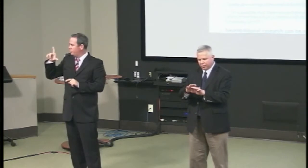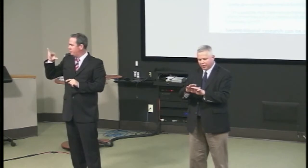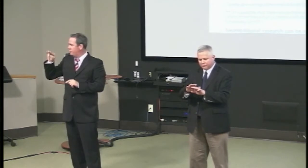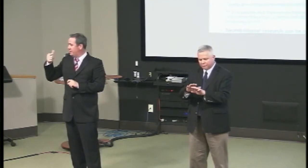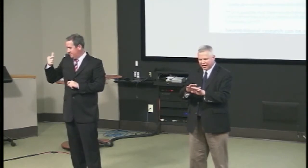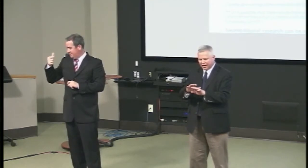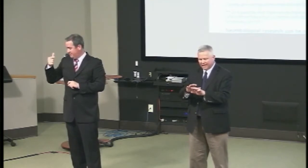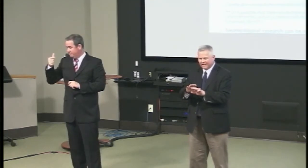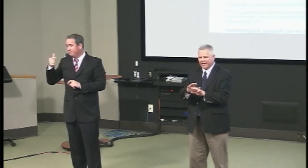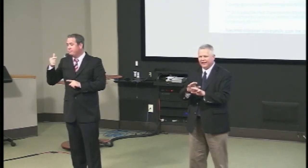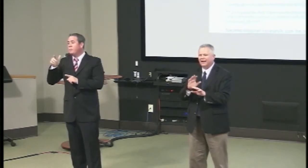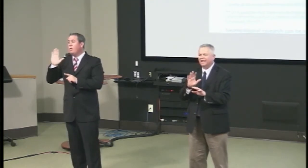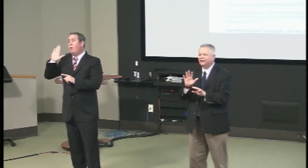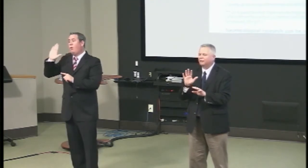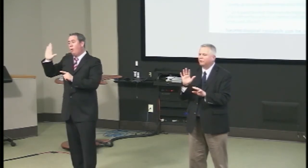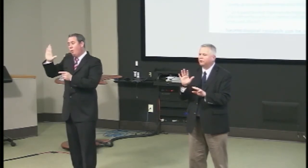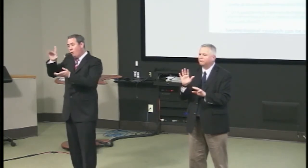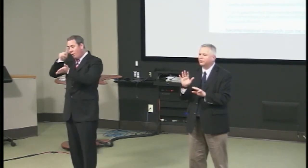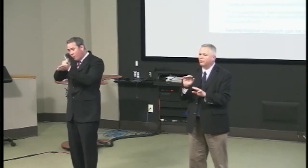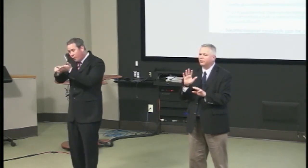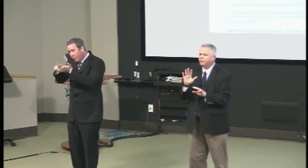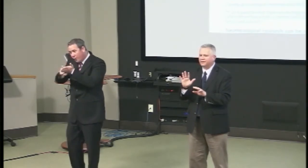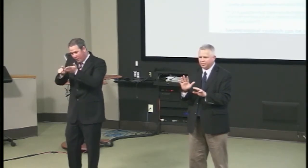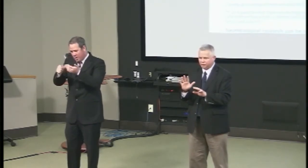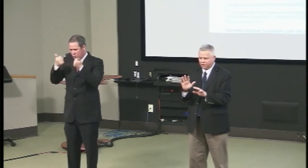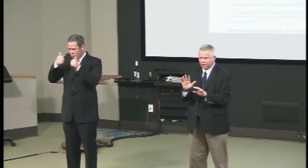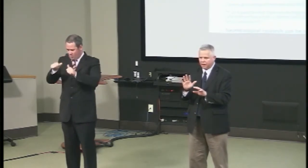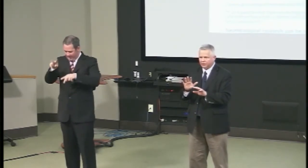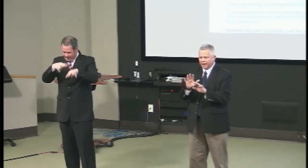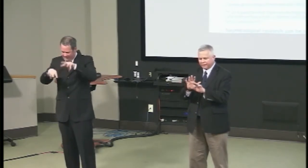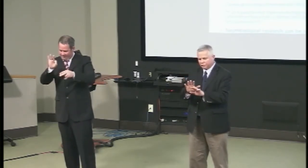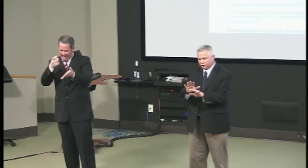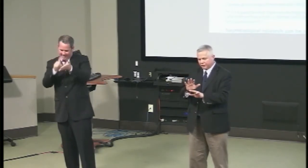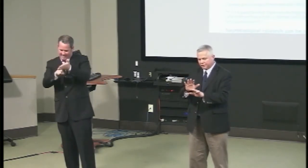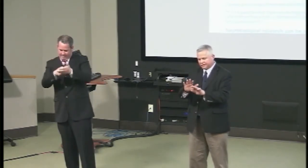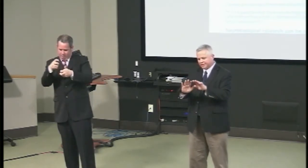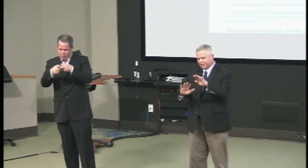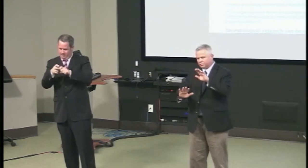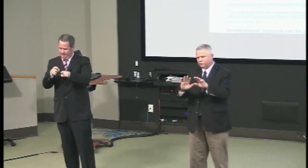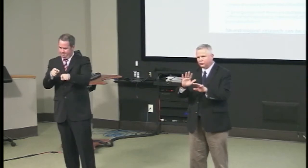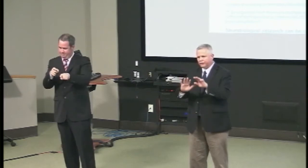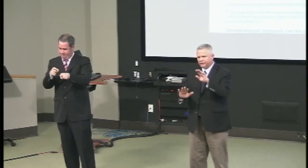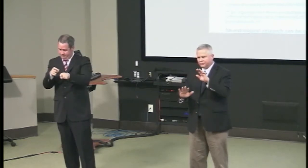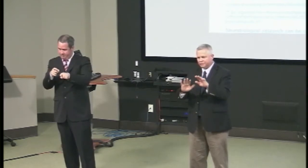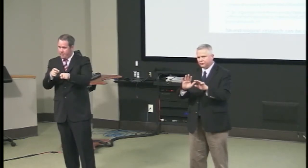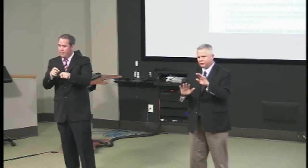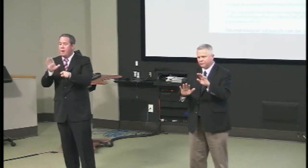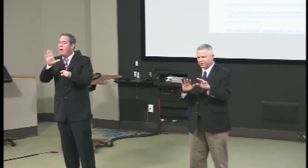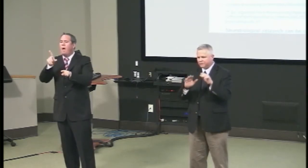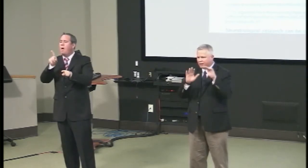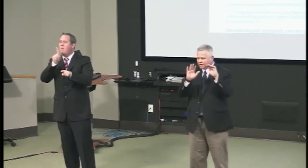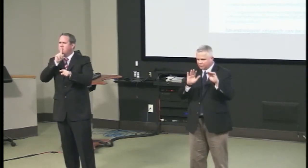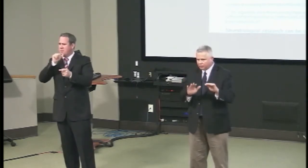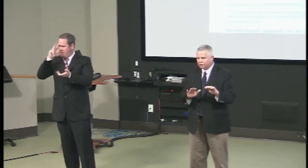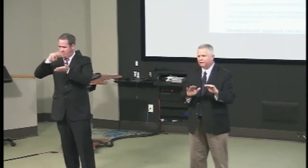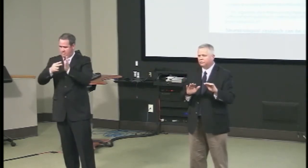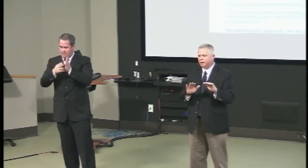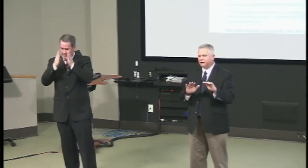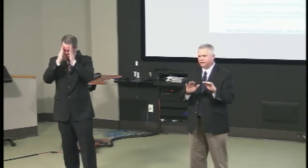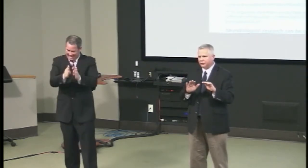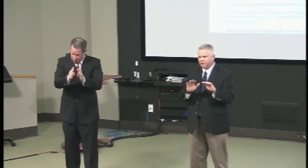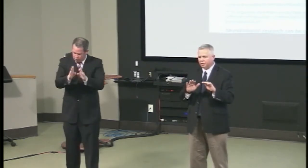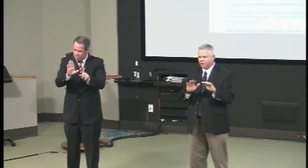identify problems that I wouldn't want to call them attention, but they have to do with signal noise difficulties in